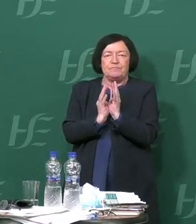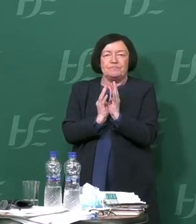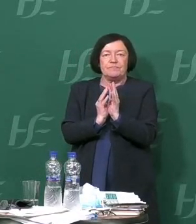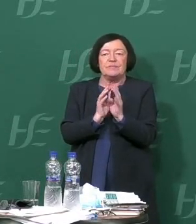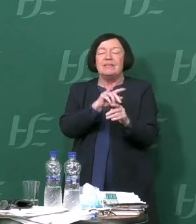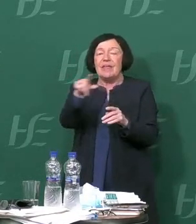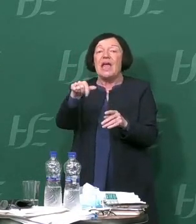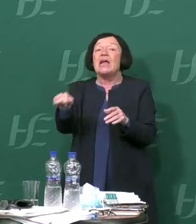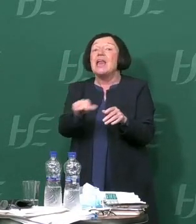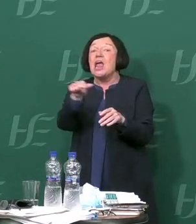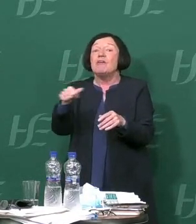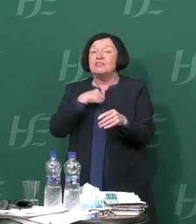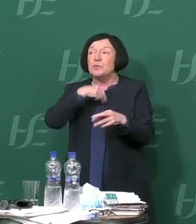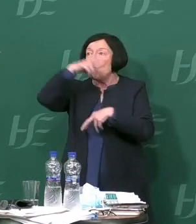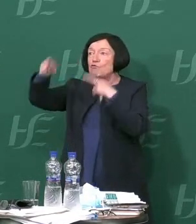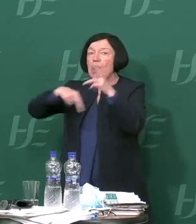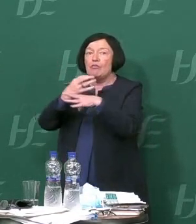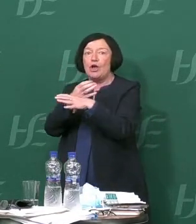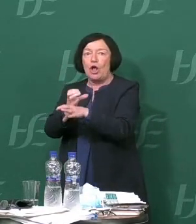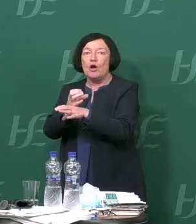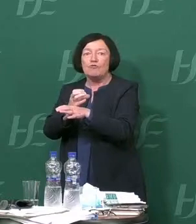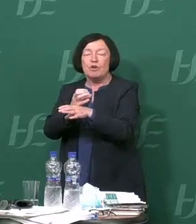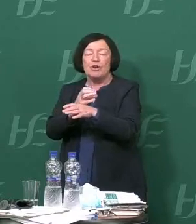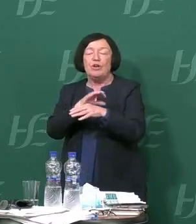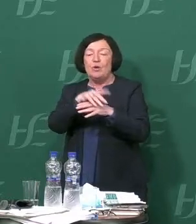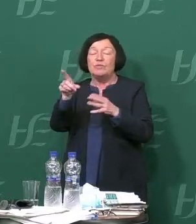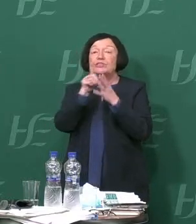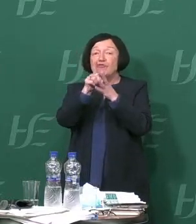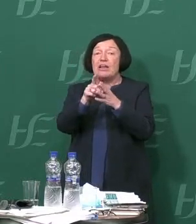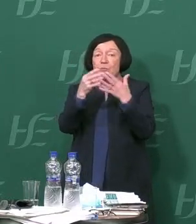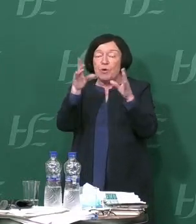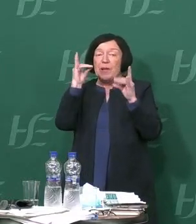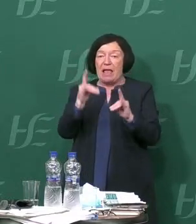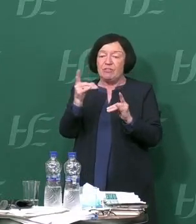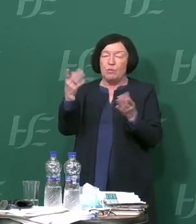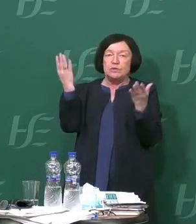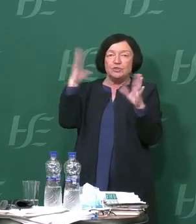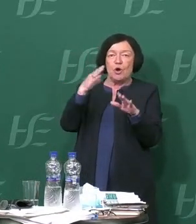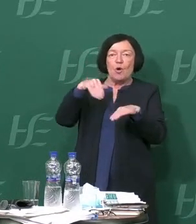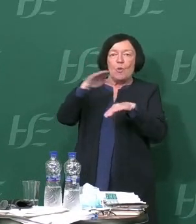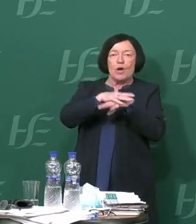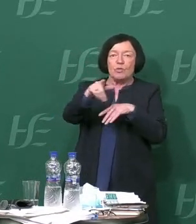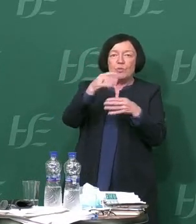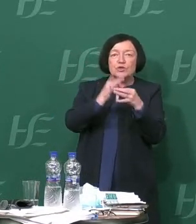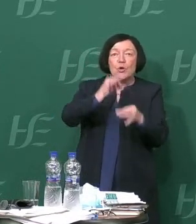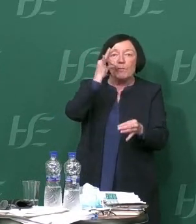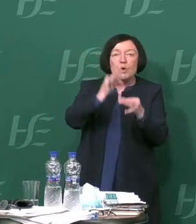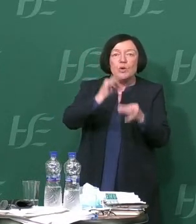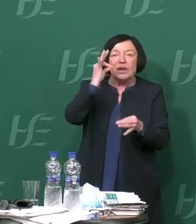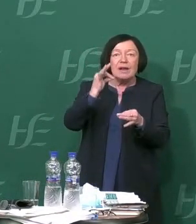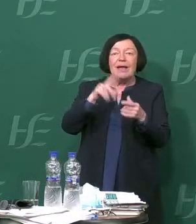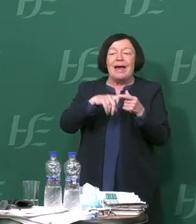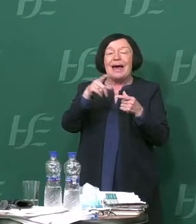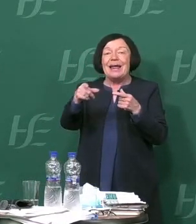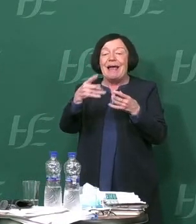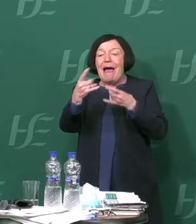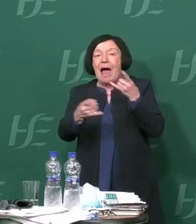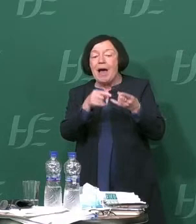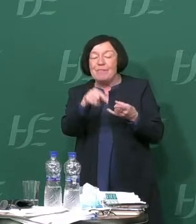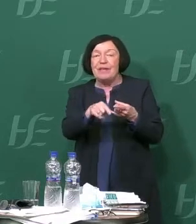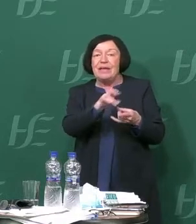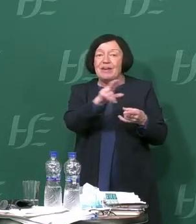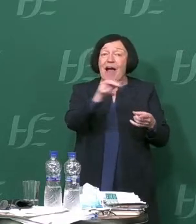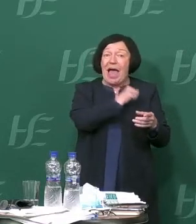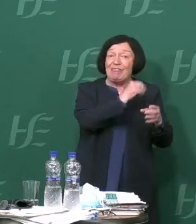are an area as we go around the country with the Director of the Public Health, where they will highlight where there were communions and the after events,